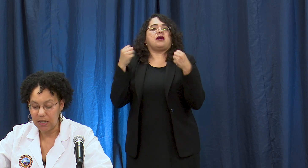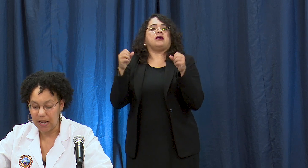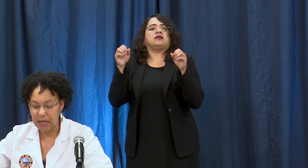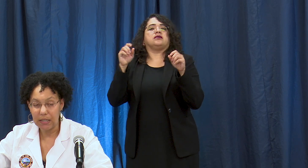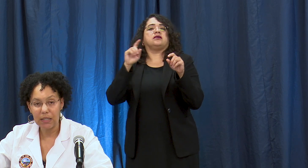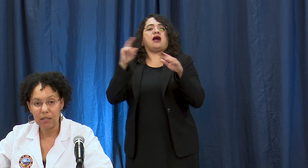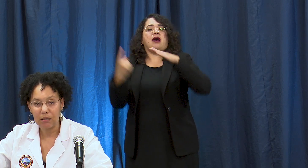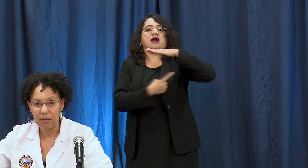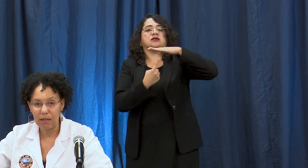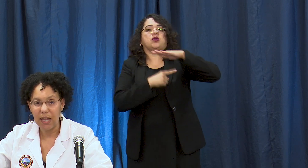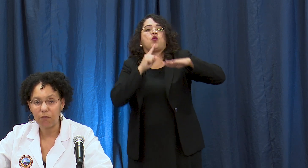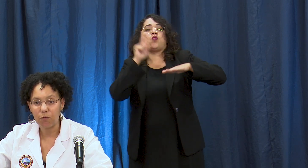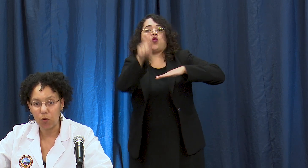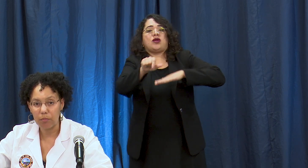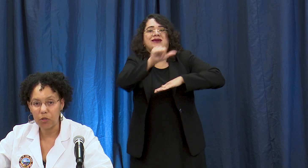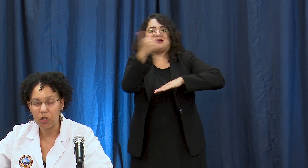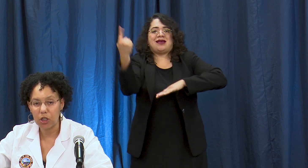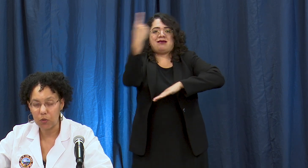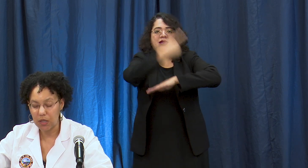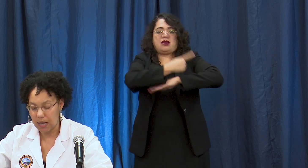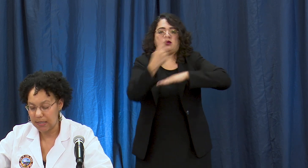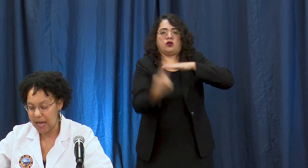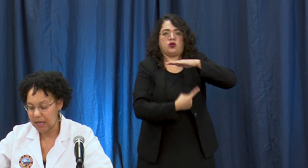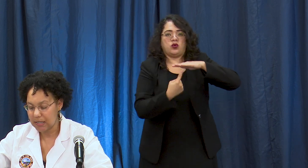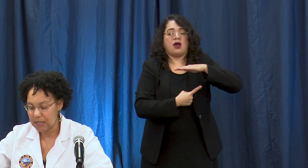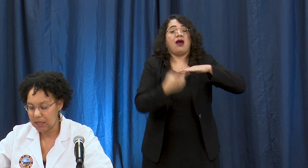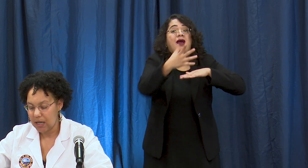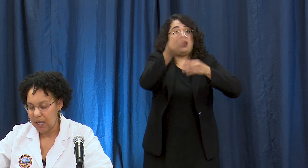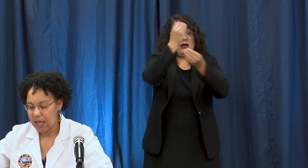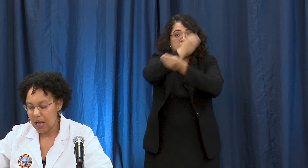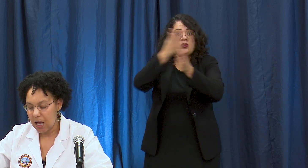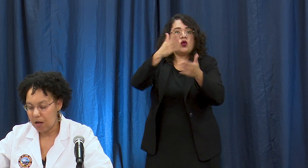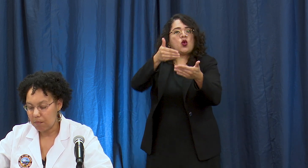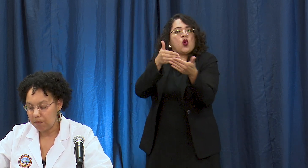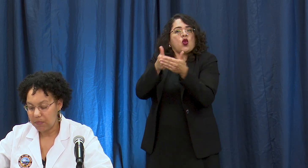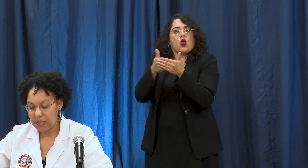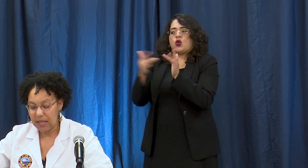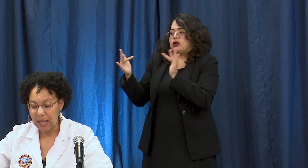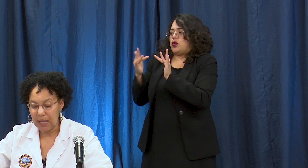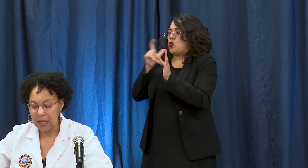for 10 days and inform your close contacts